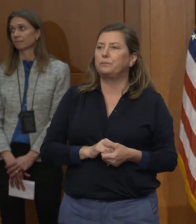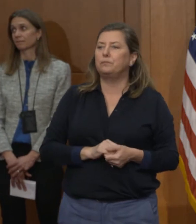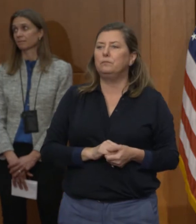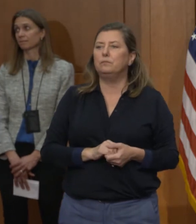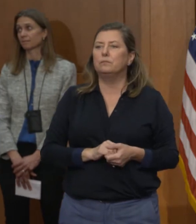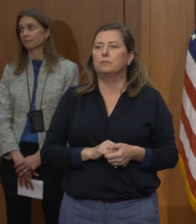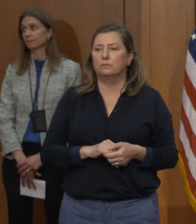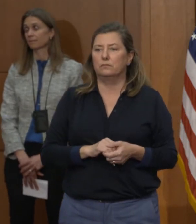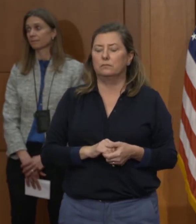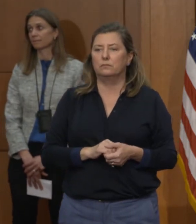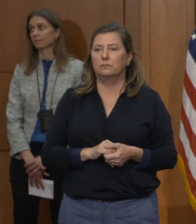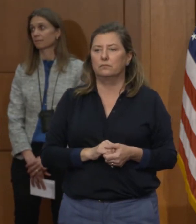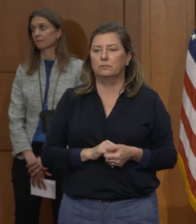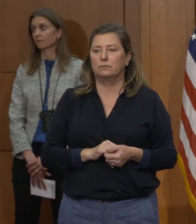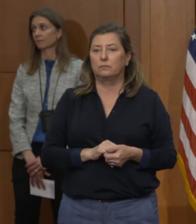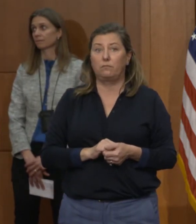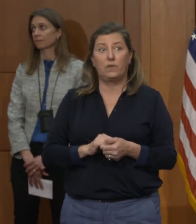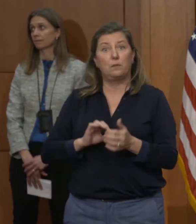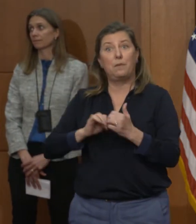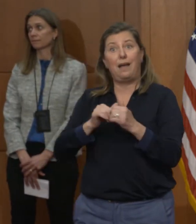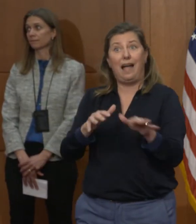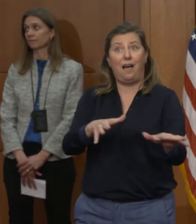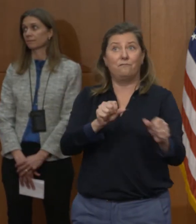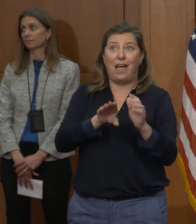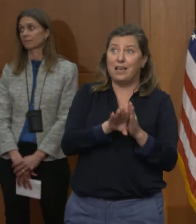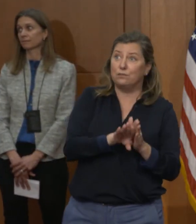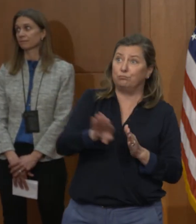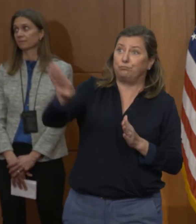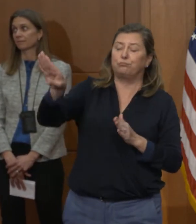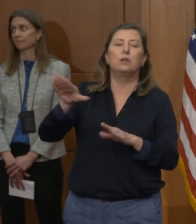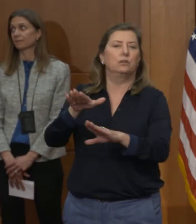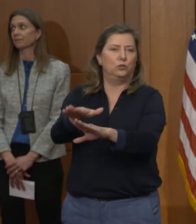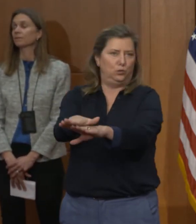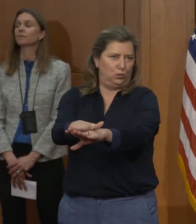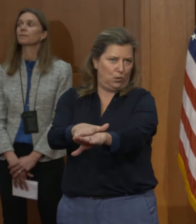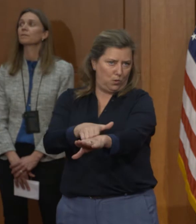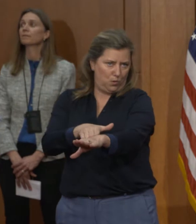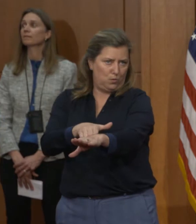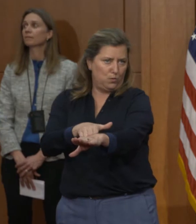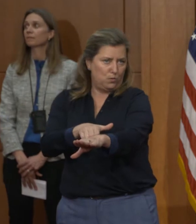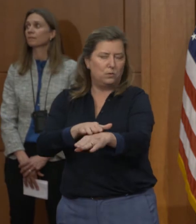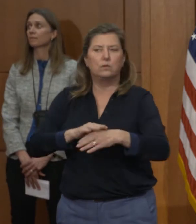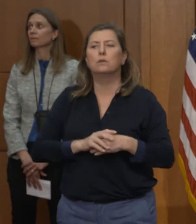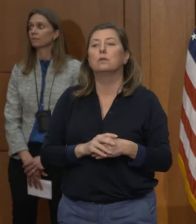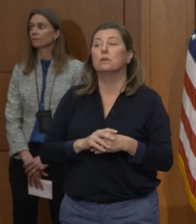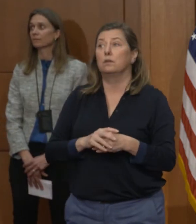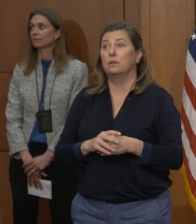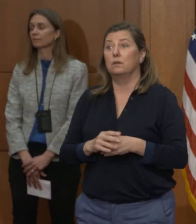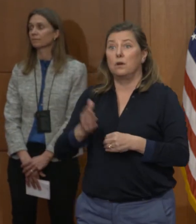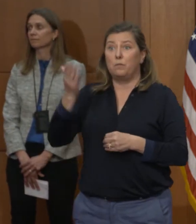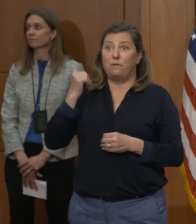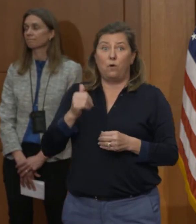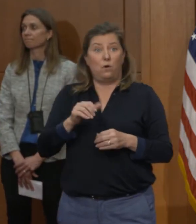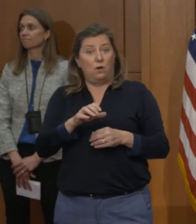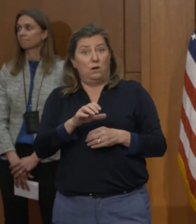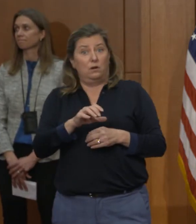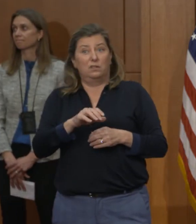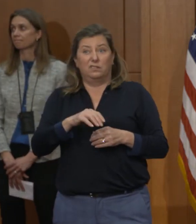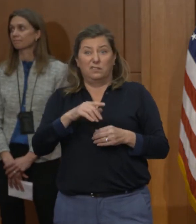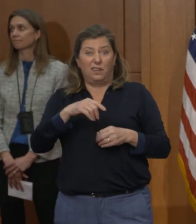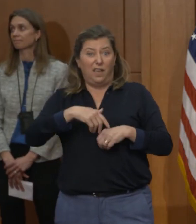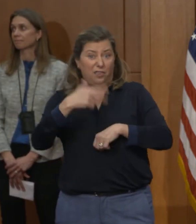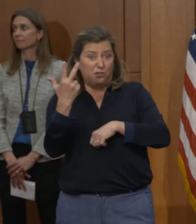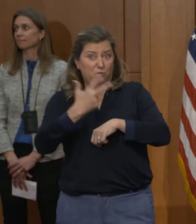But our growth rate is slowing. We see that our case count was initially doubling every 3